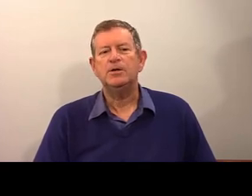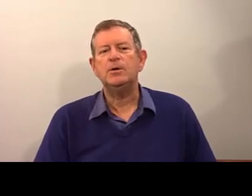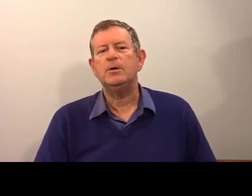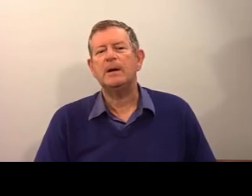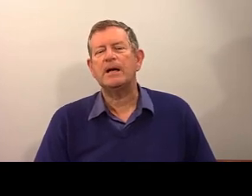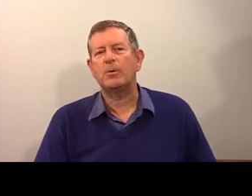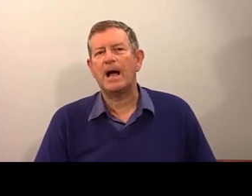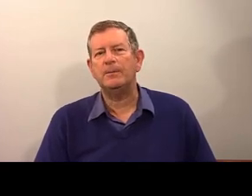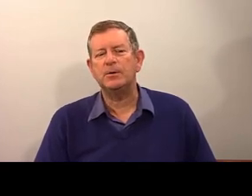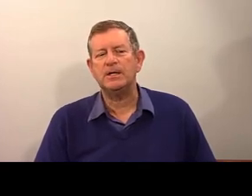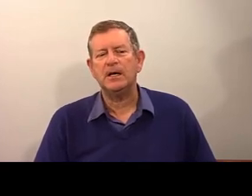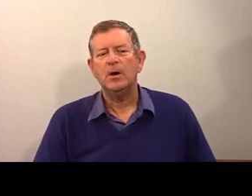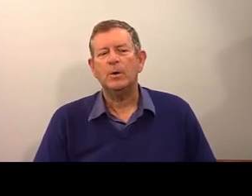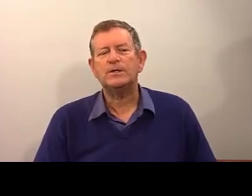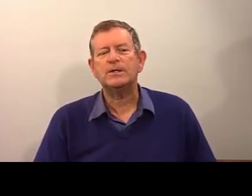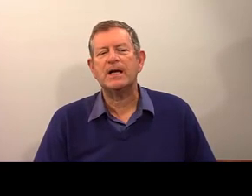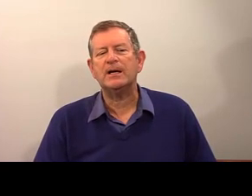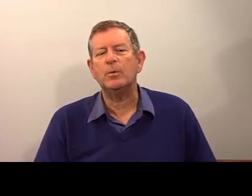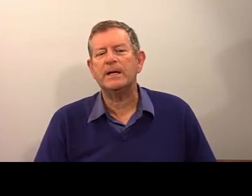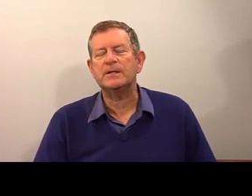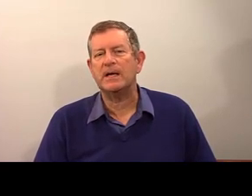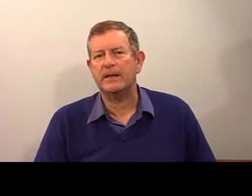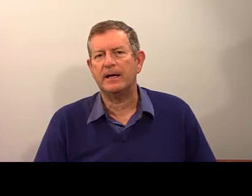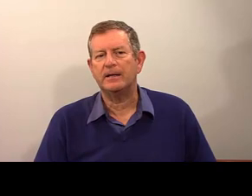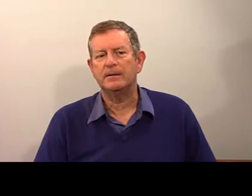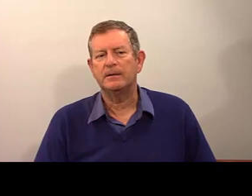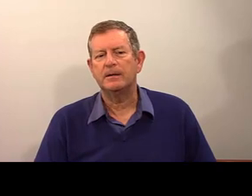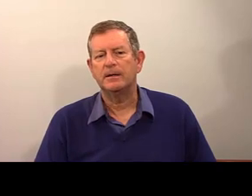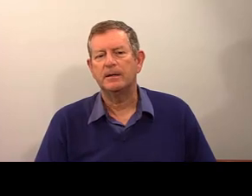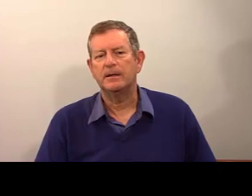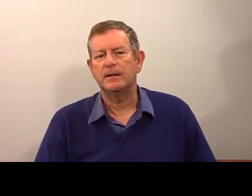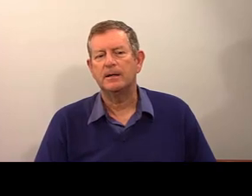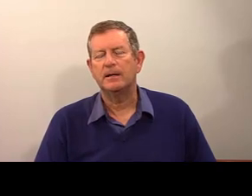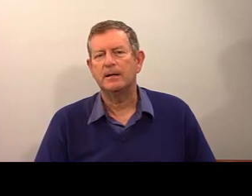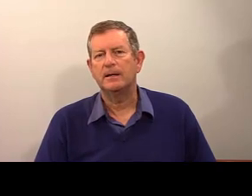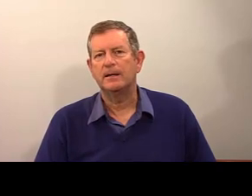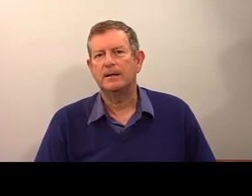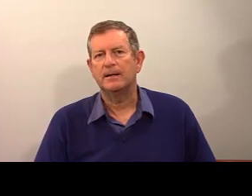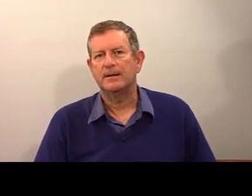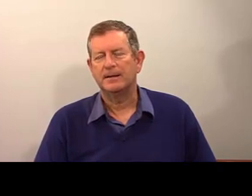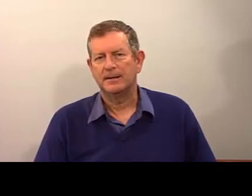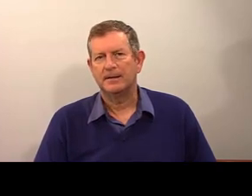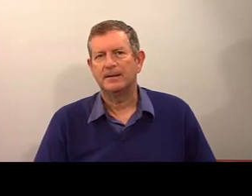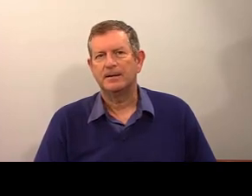Good. Do you like rock music? What's the second way to say that?